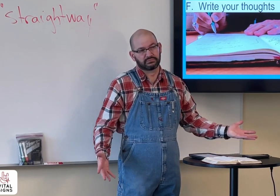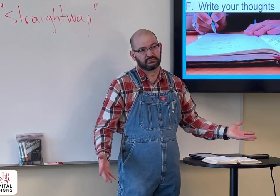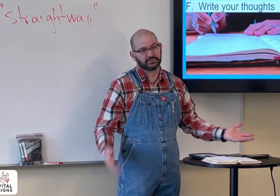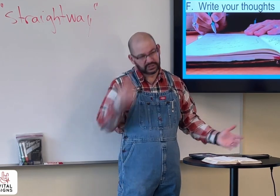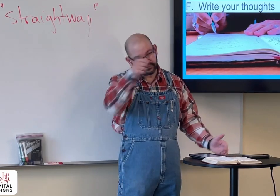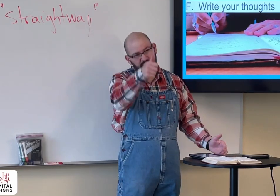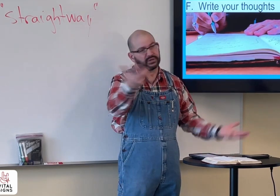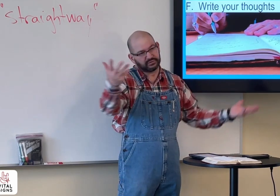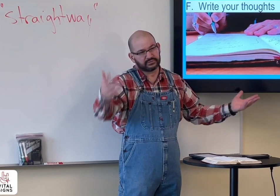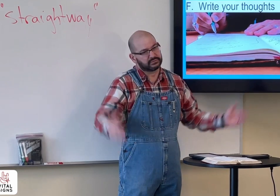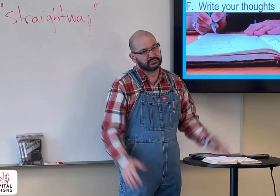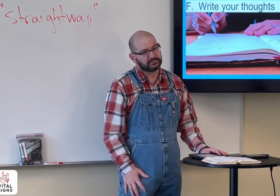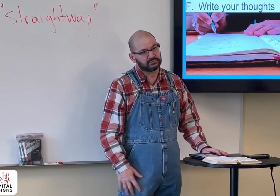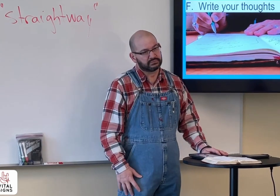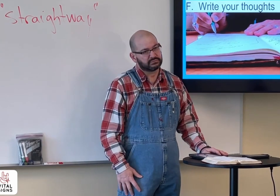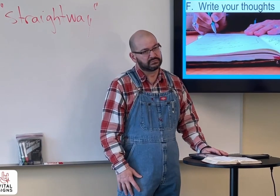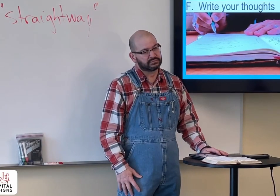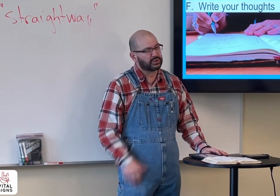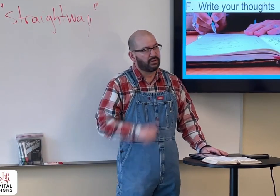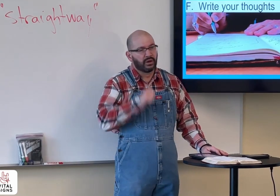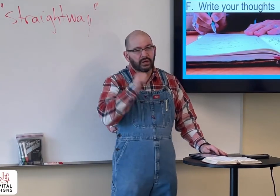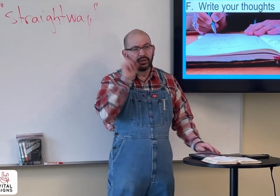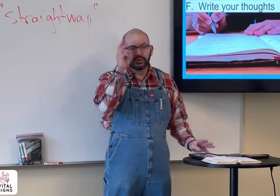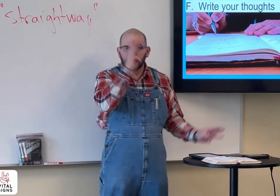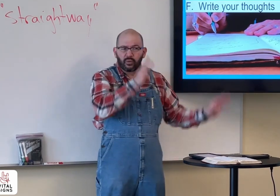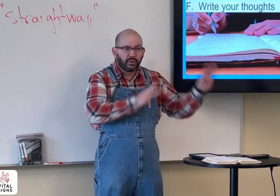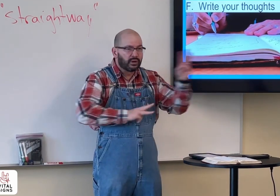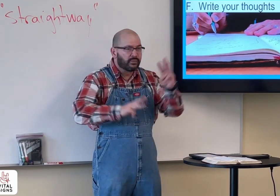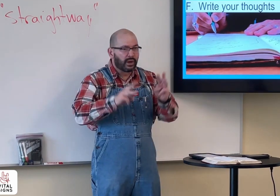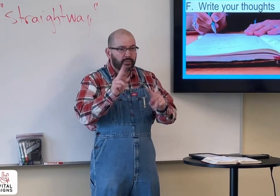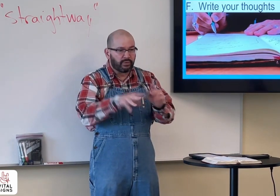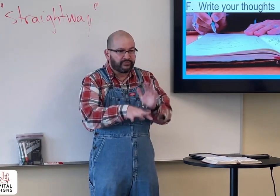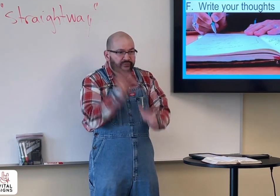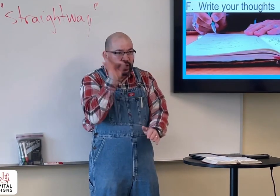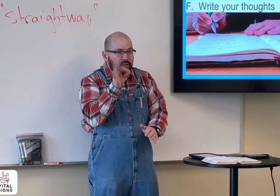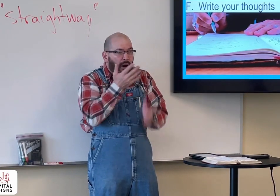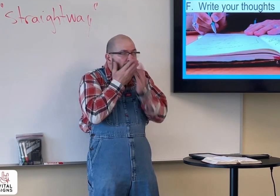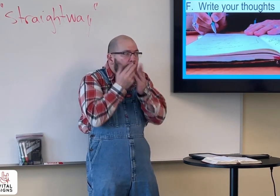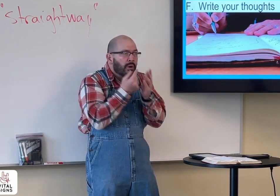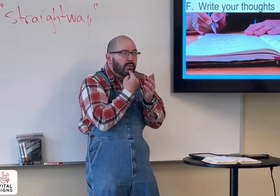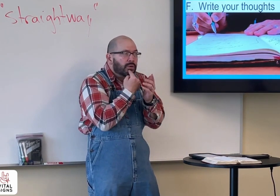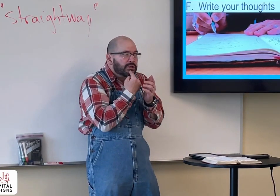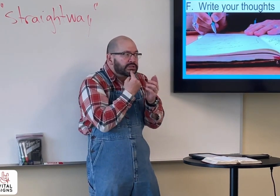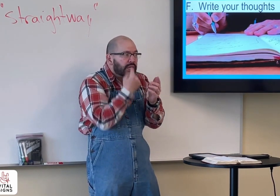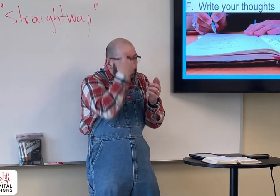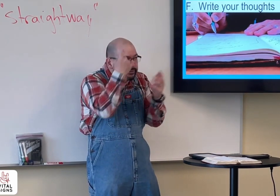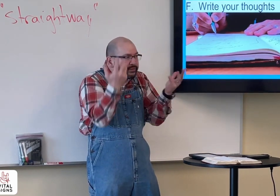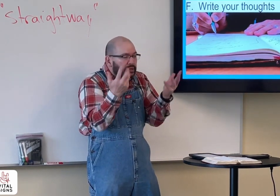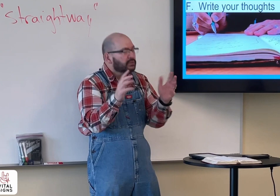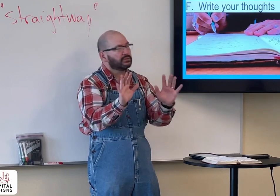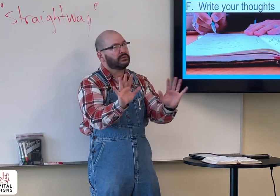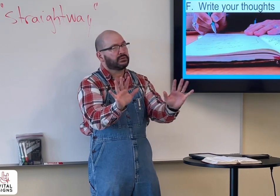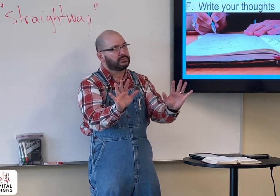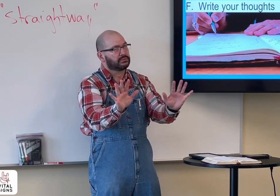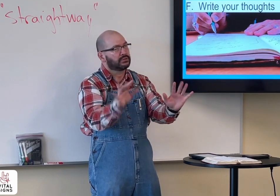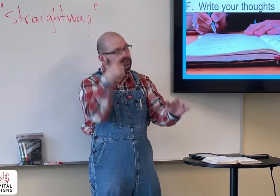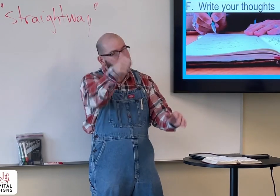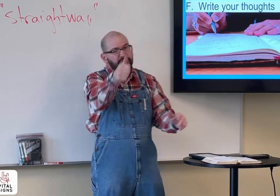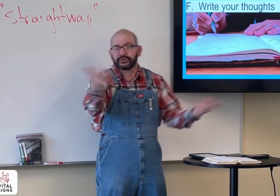It's for yourself. So don't worry about people finding what we're going to say, what we think. No. It's for yourself.